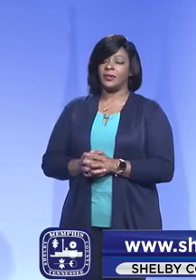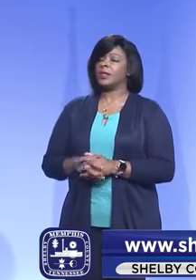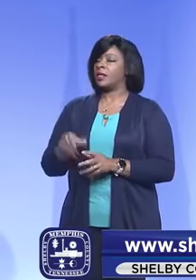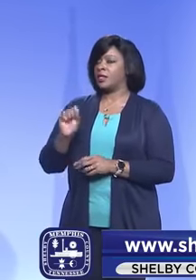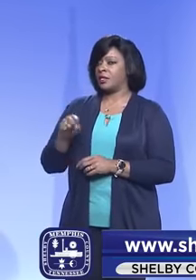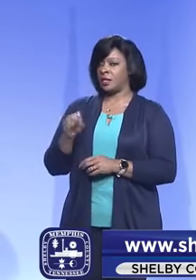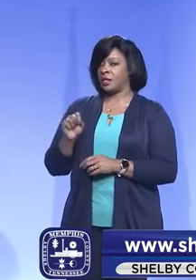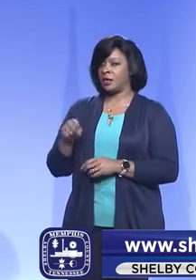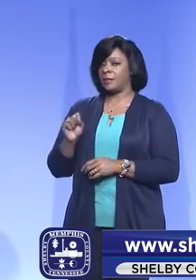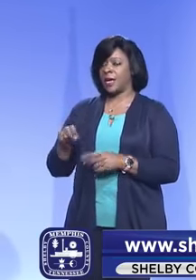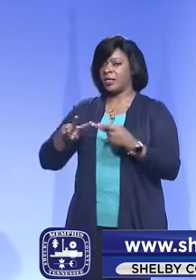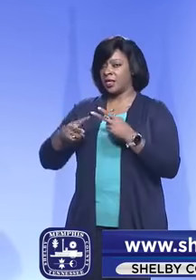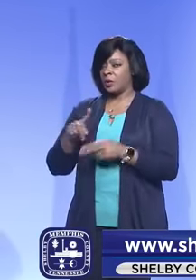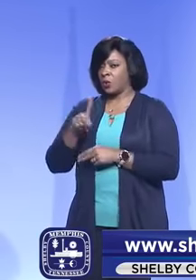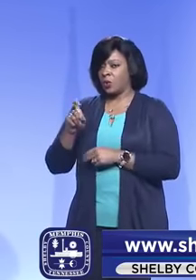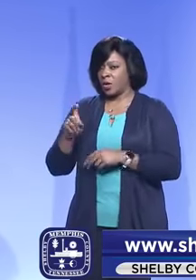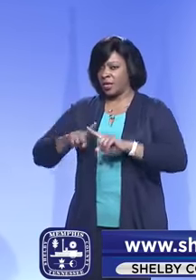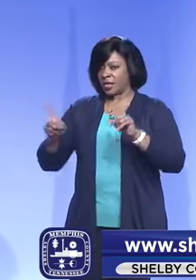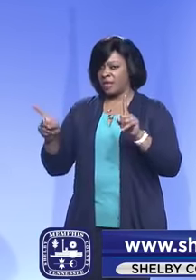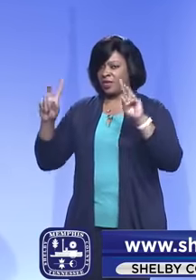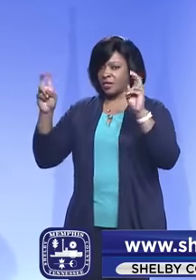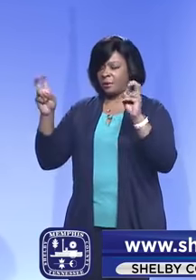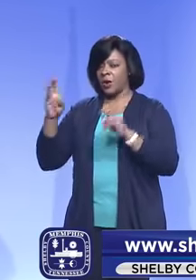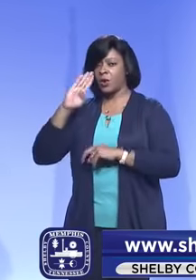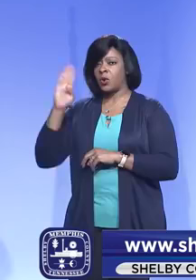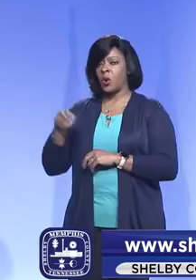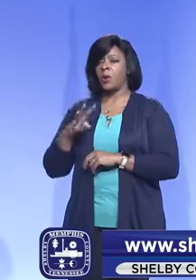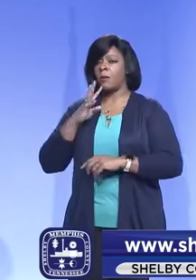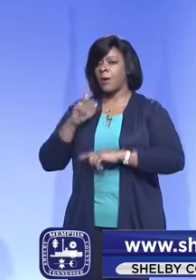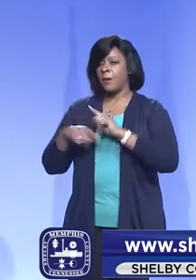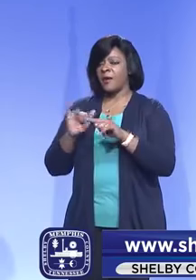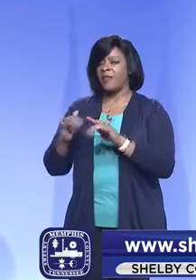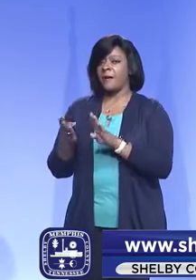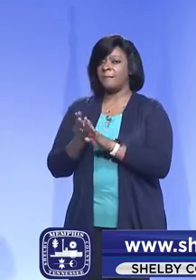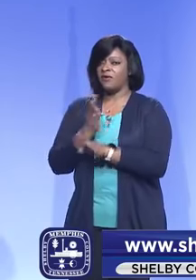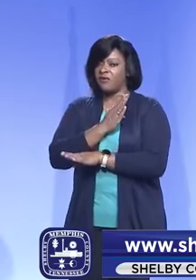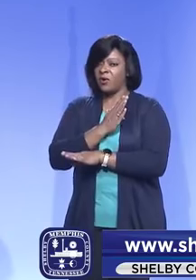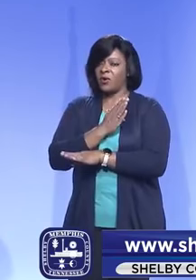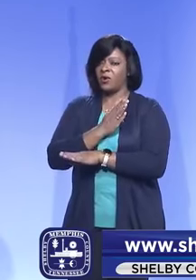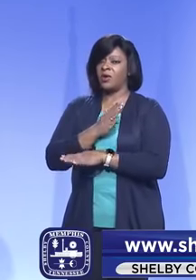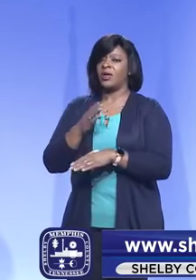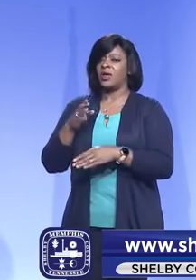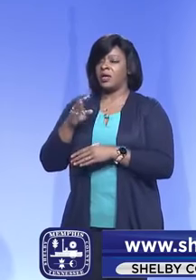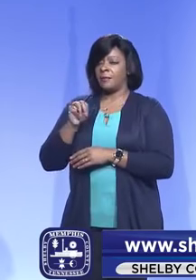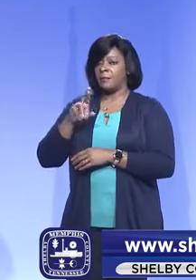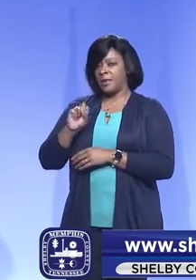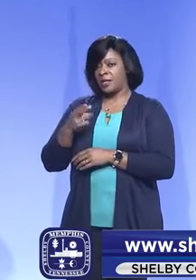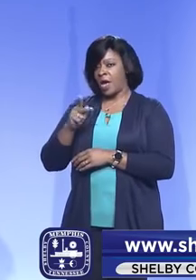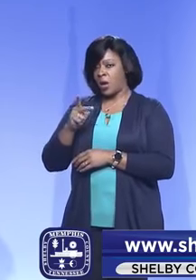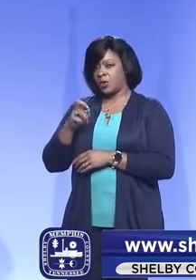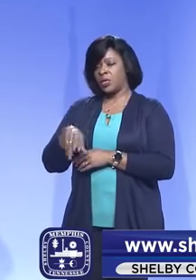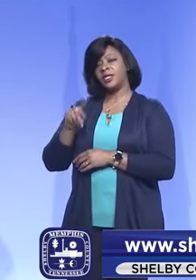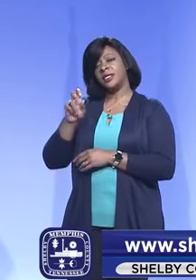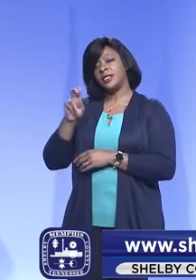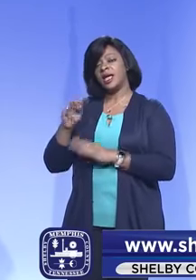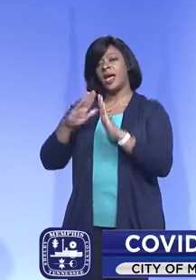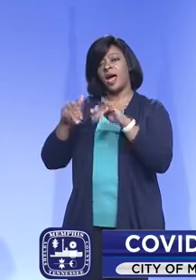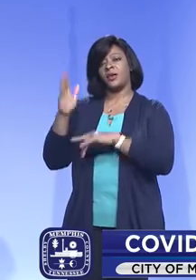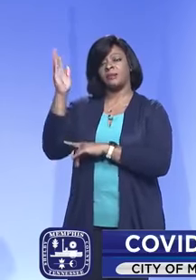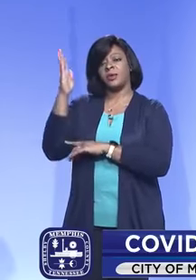Yeah, follow up on a different subject, and I know you've spoken about this before, Ms. Haushalter, but the Tennessee House Speaker